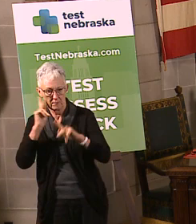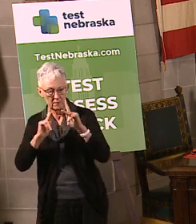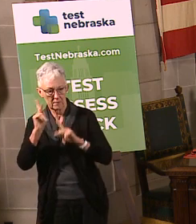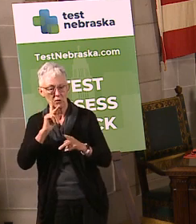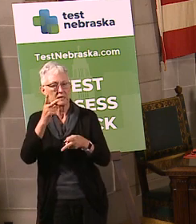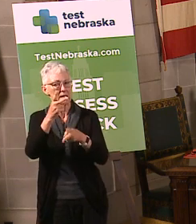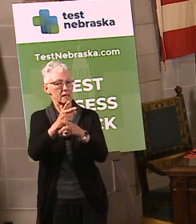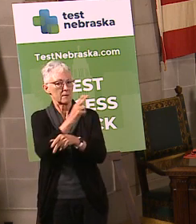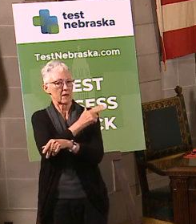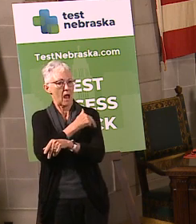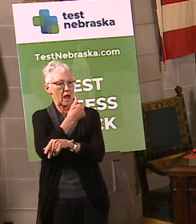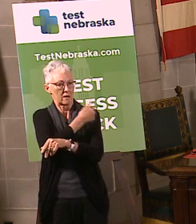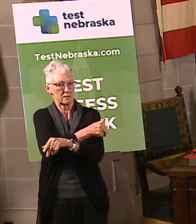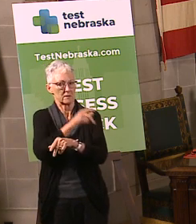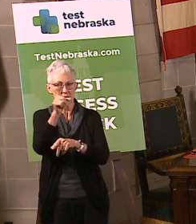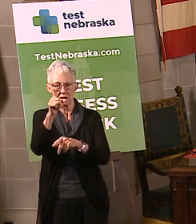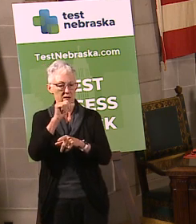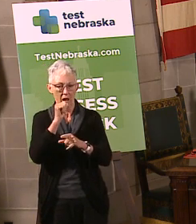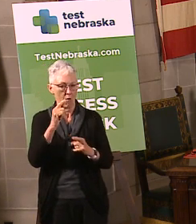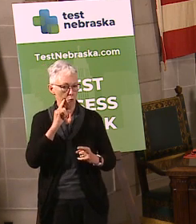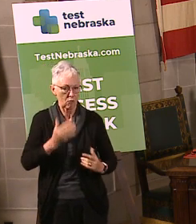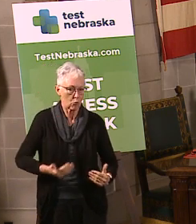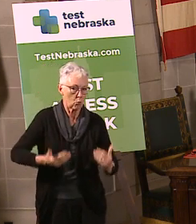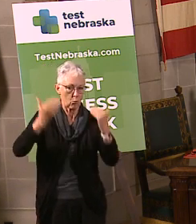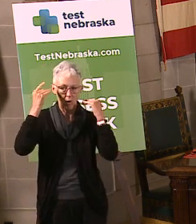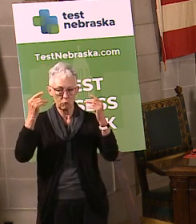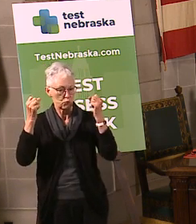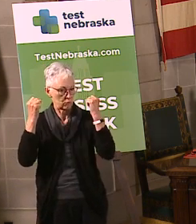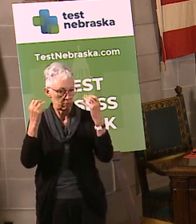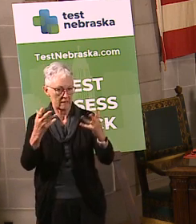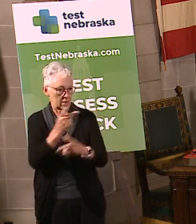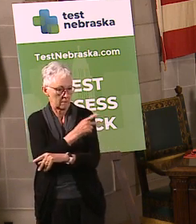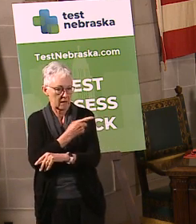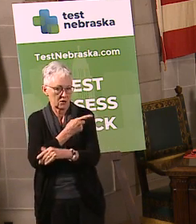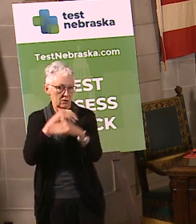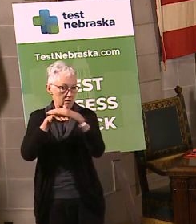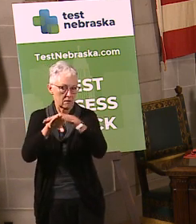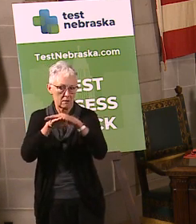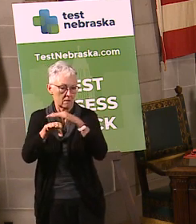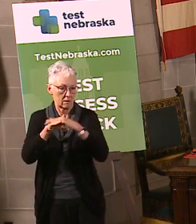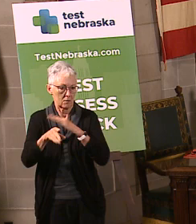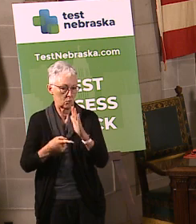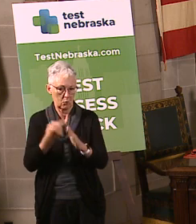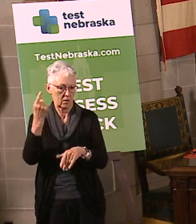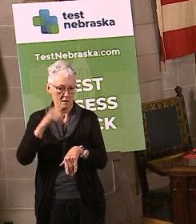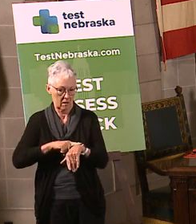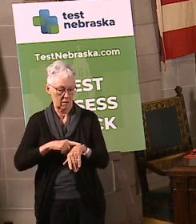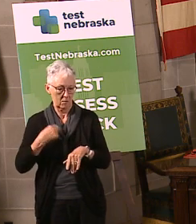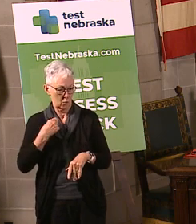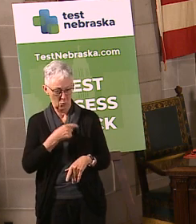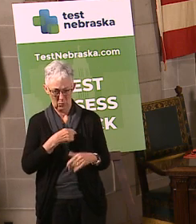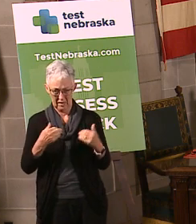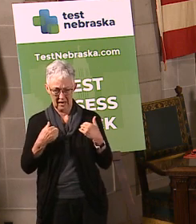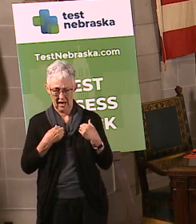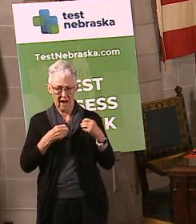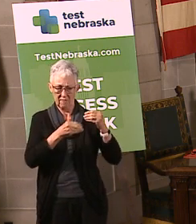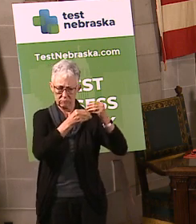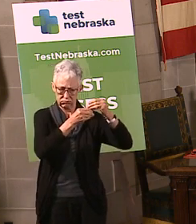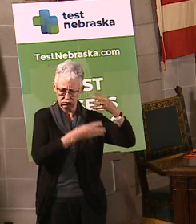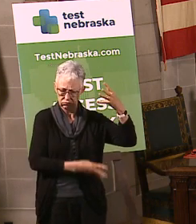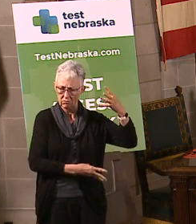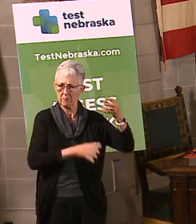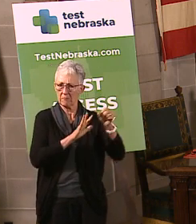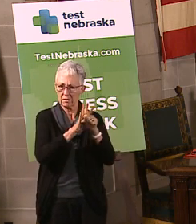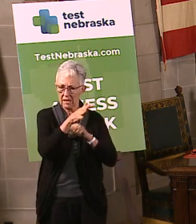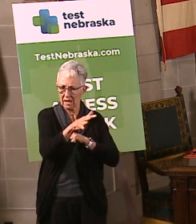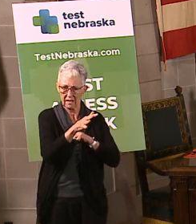of our ICU beds available, and 76% of our ventilators, 78% of our ventilators available. So again,